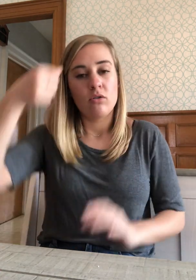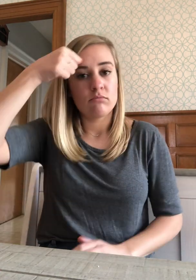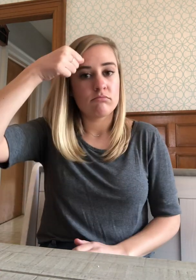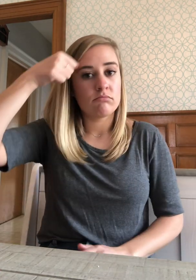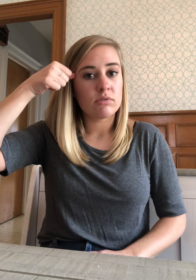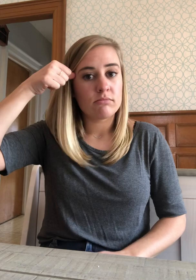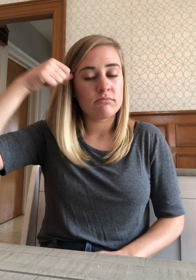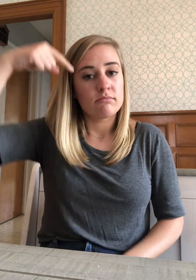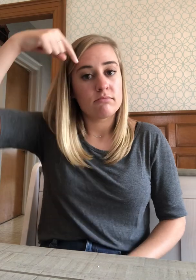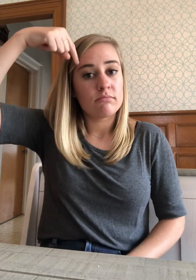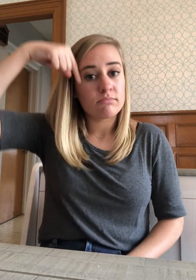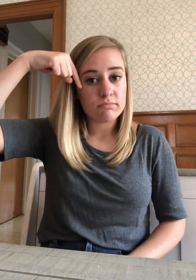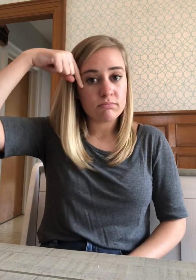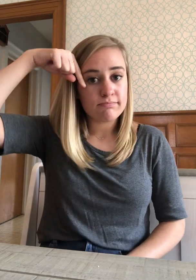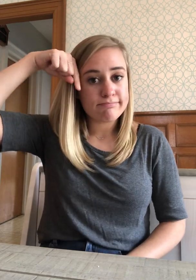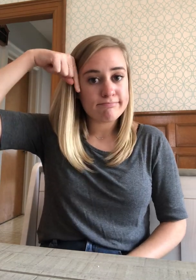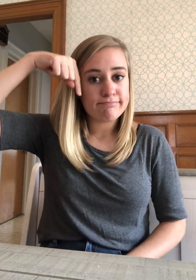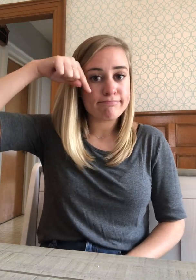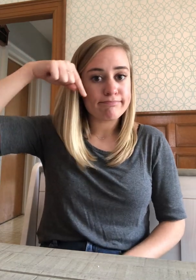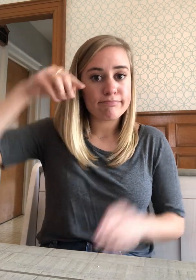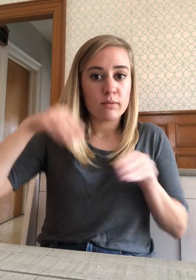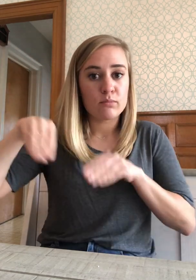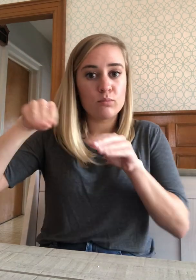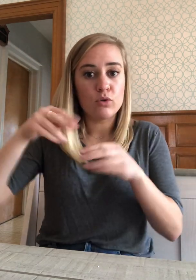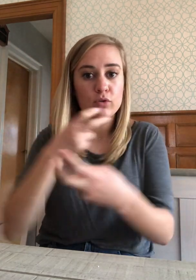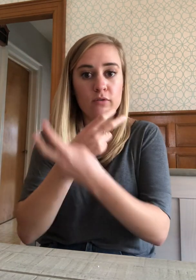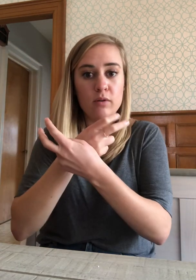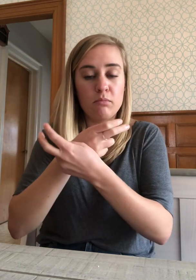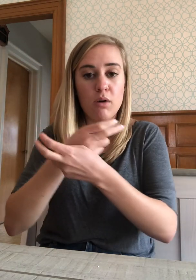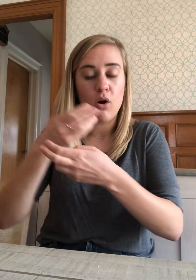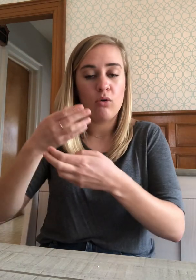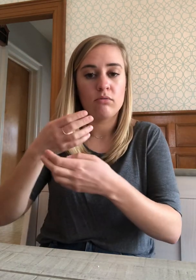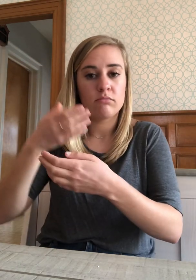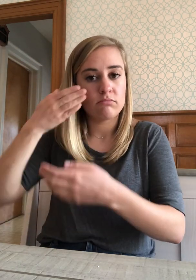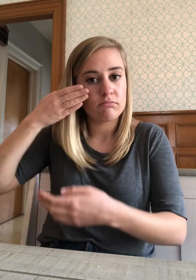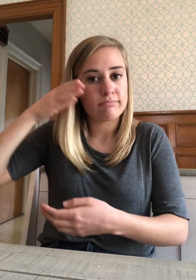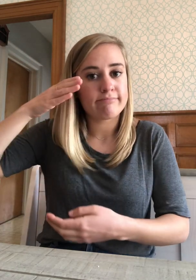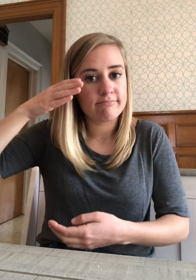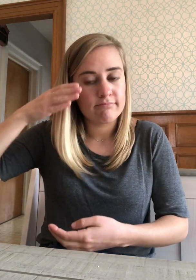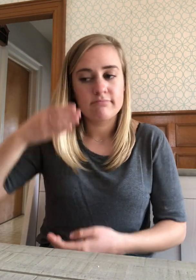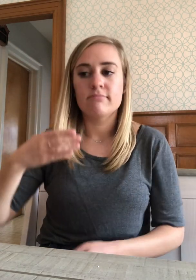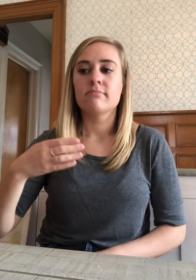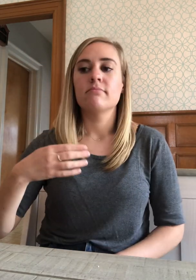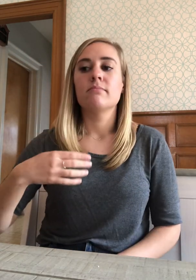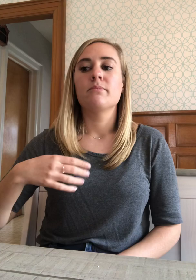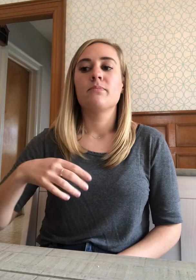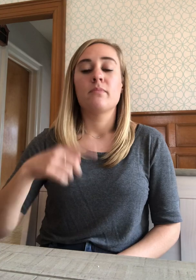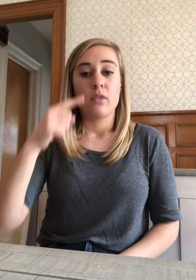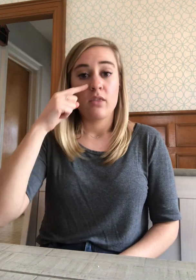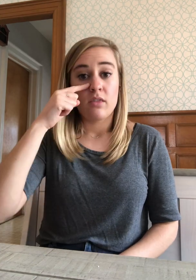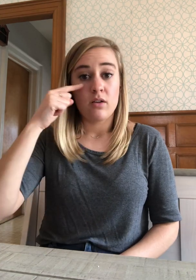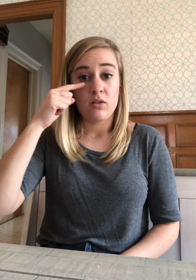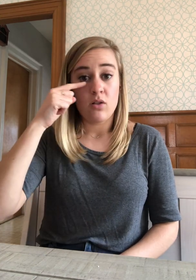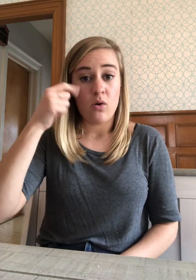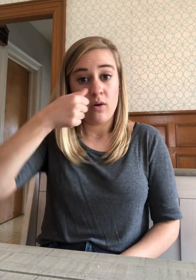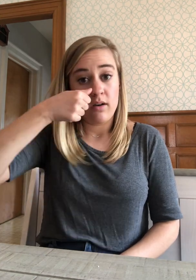move that bone forward. The incision in the lower eyelid, it will then be used